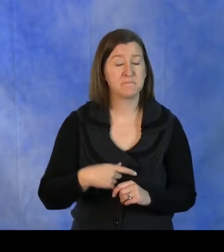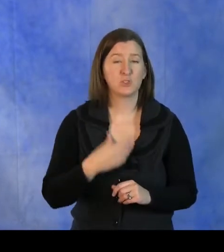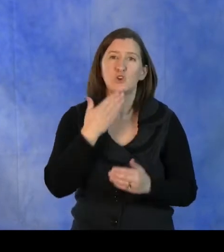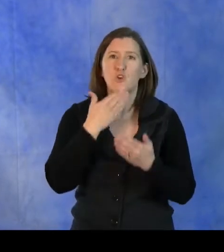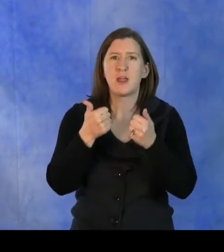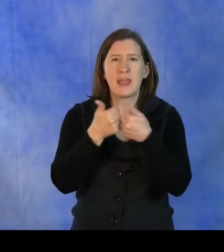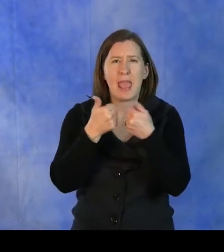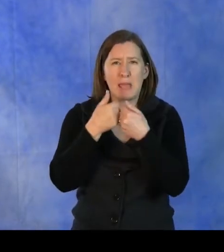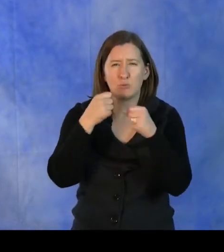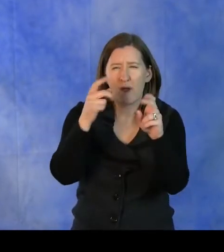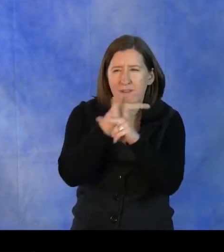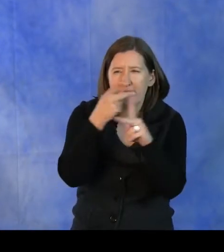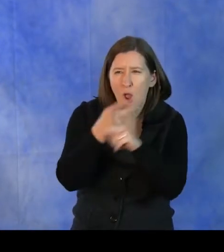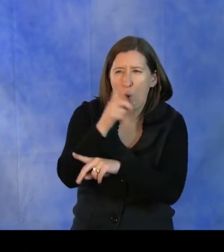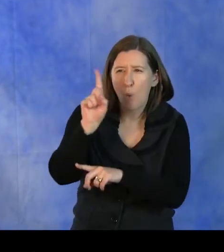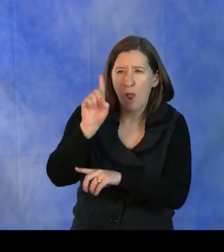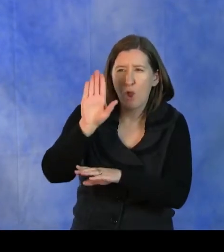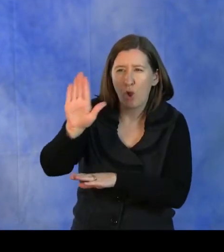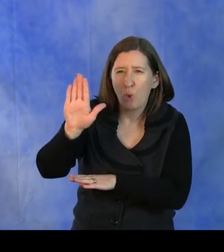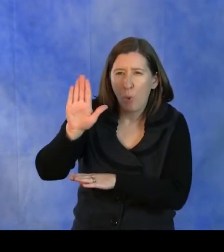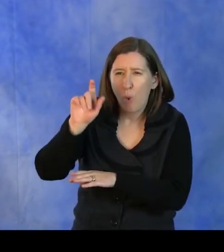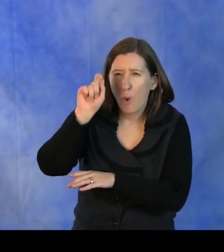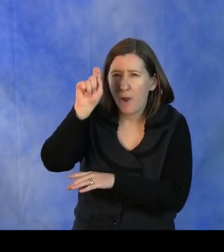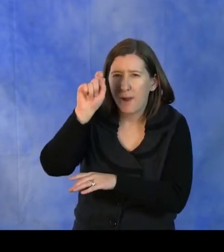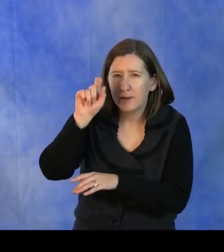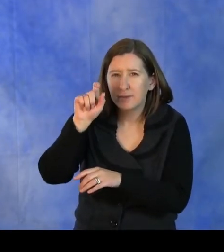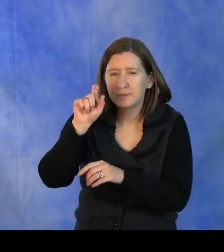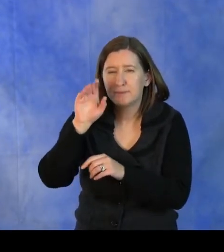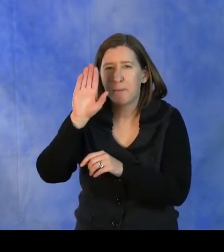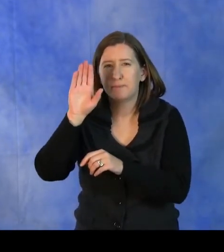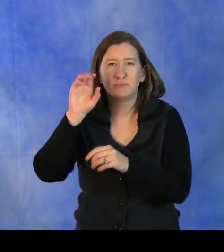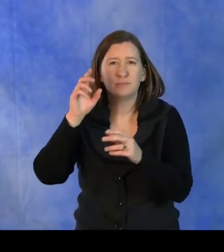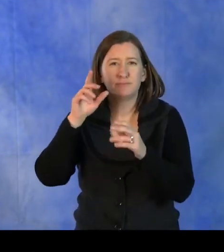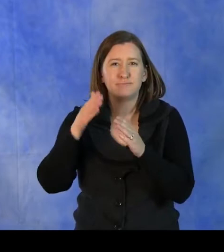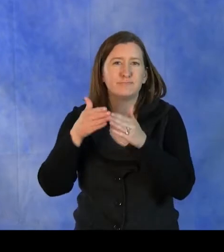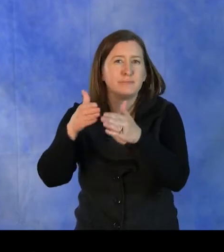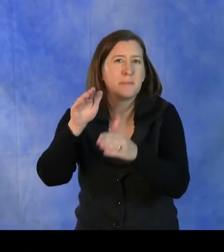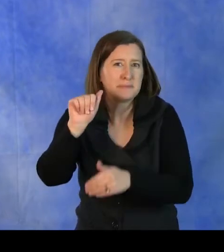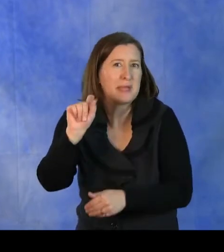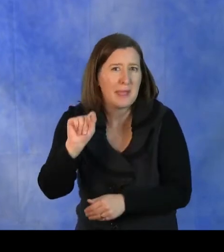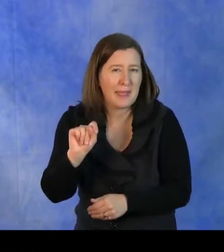Battleship. Those are good games to try and figure out where